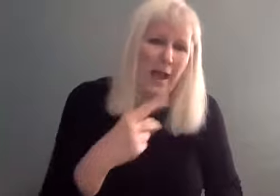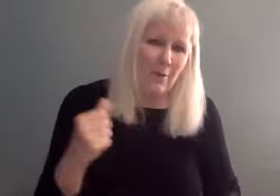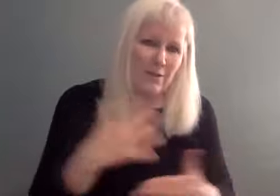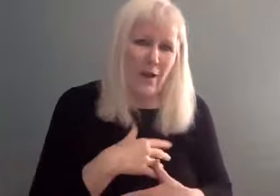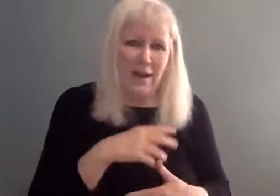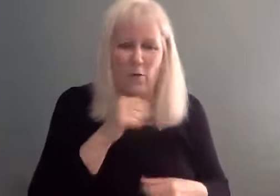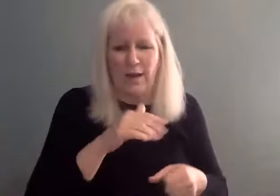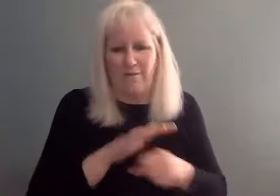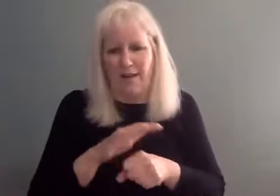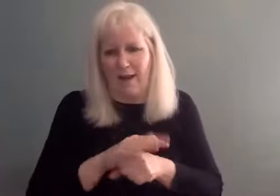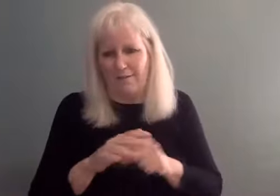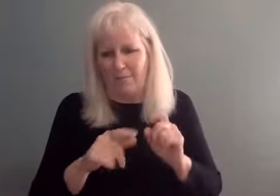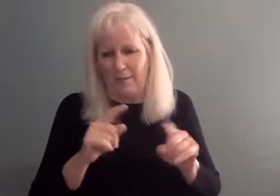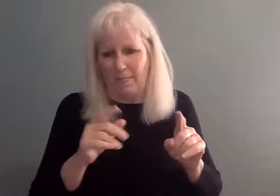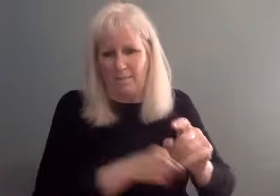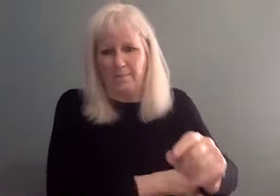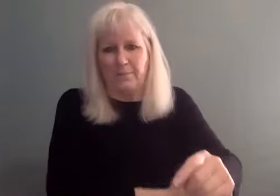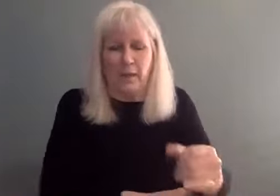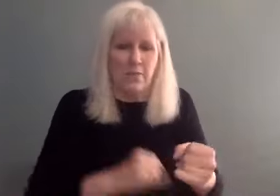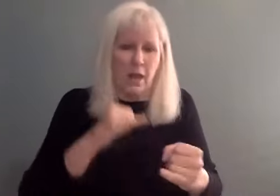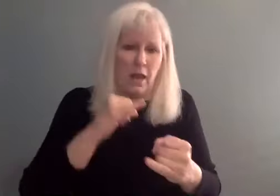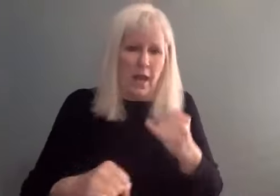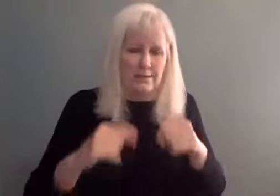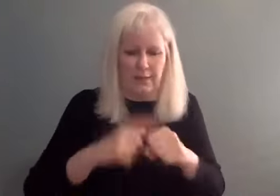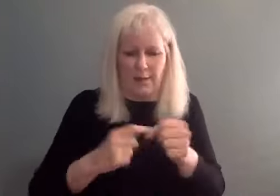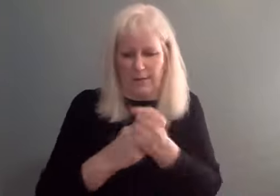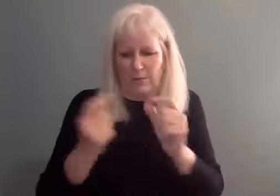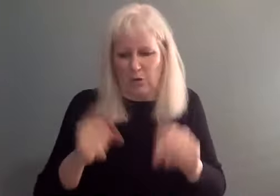my sponsor was at our Wednesday night meeting, and then he got pretty darn sick, and